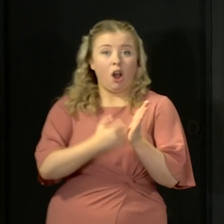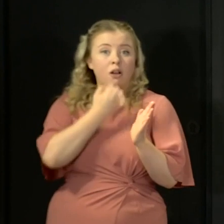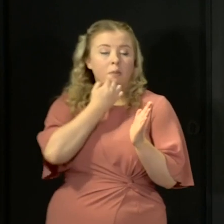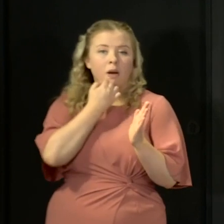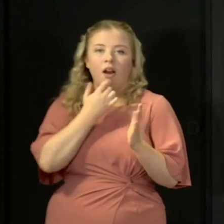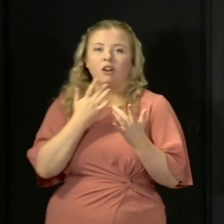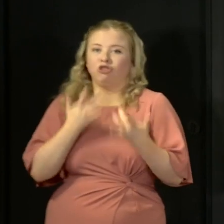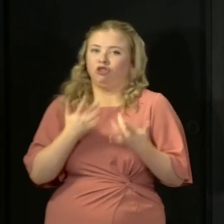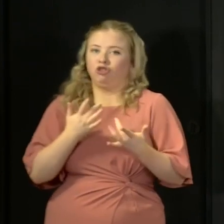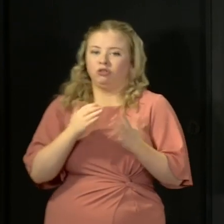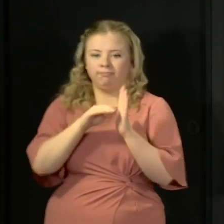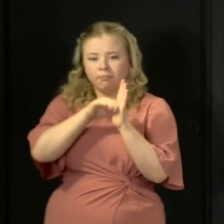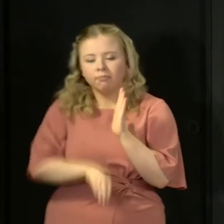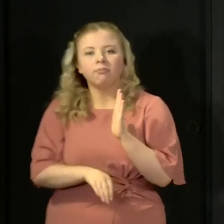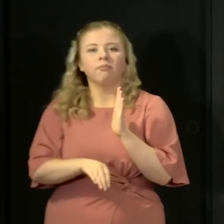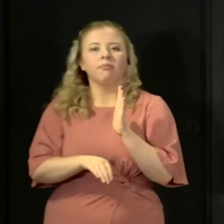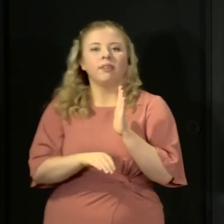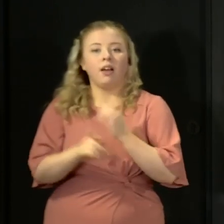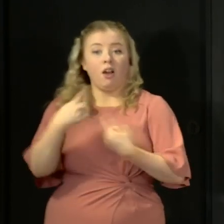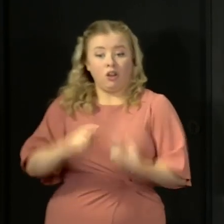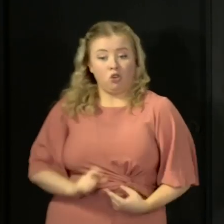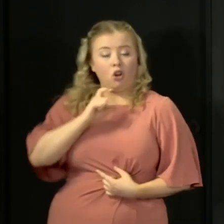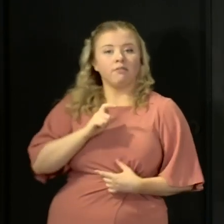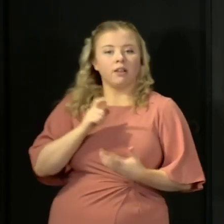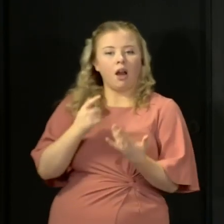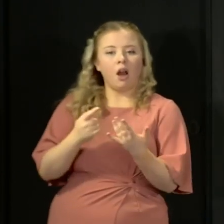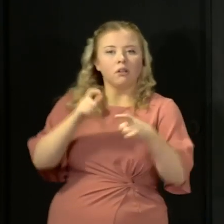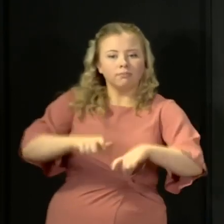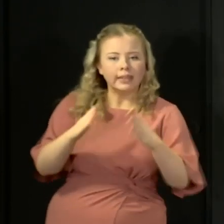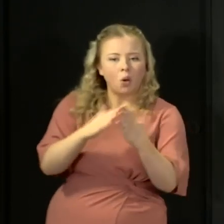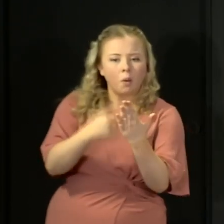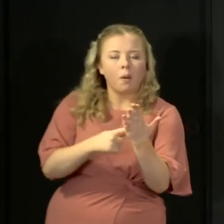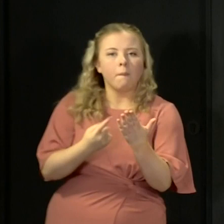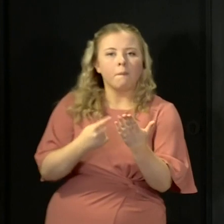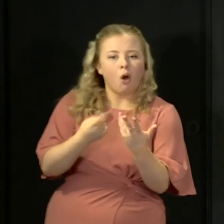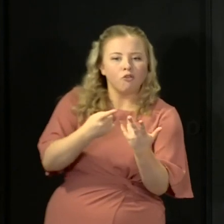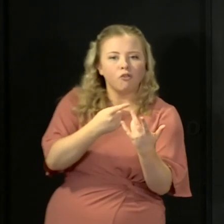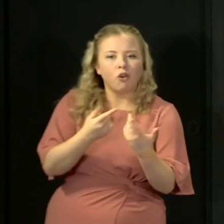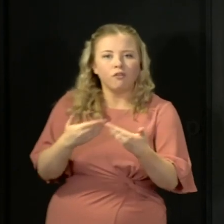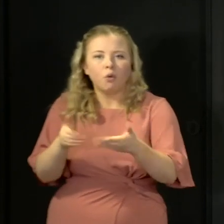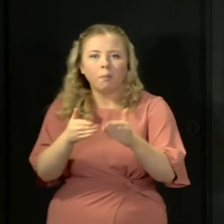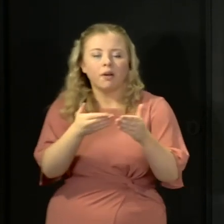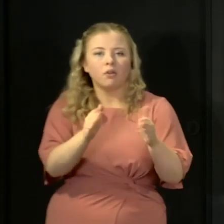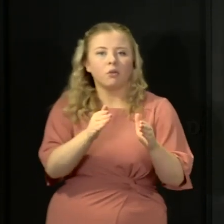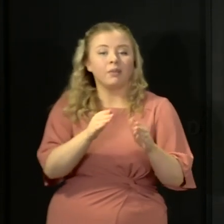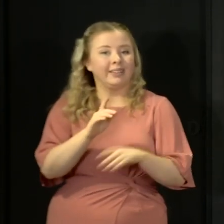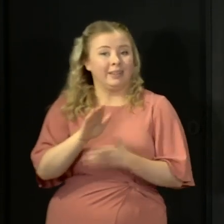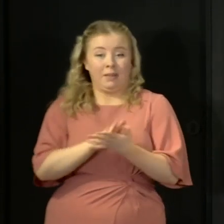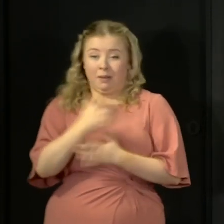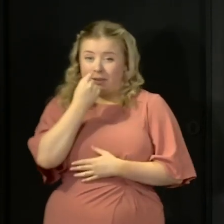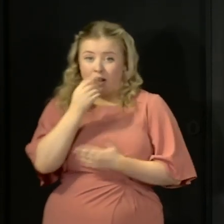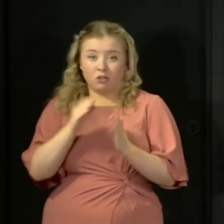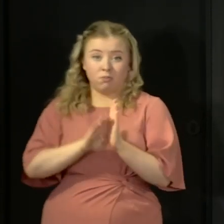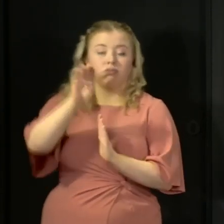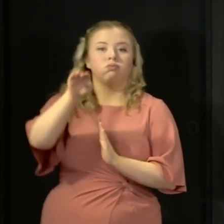enough below 1 to be confident that any changes to current restrictions wouldn't quickly send it over 1 again. And if that happened, the